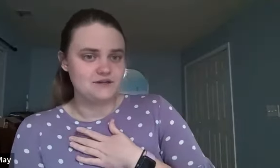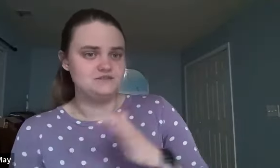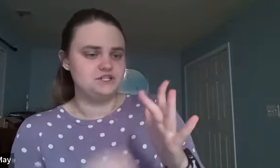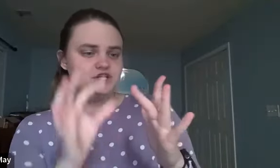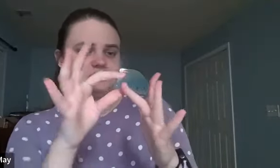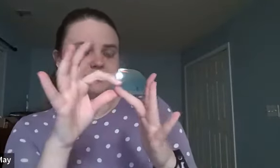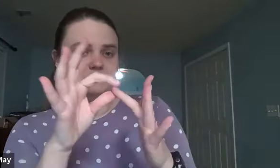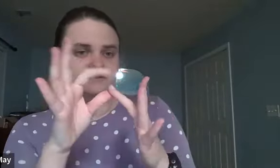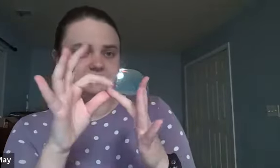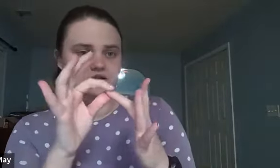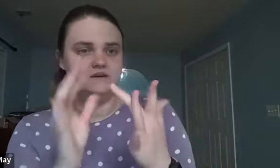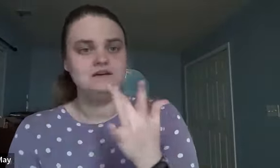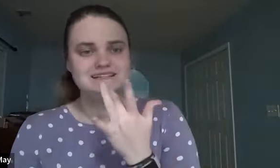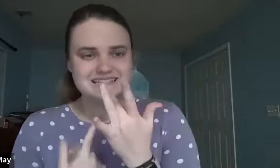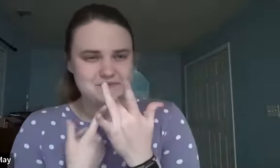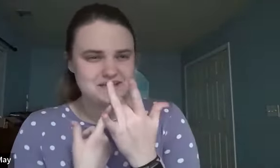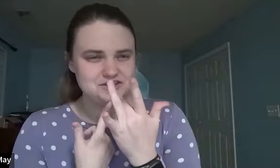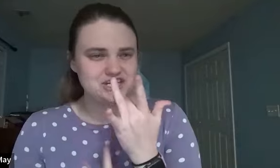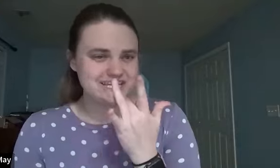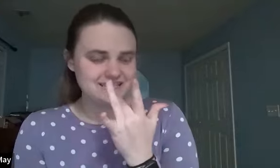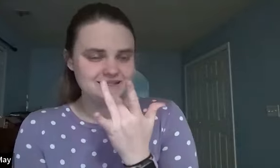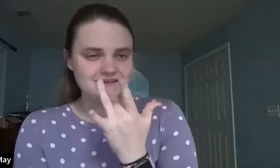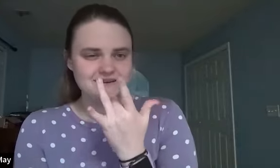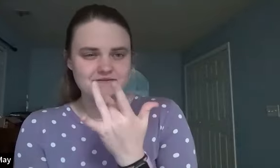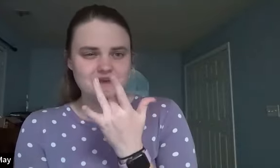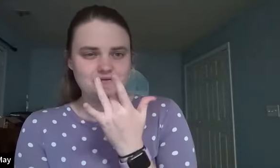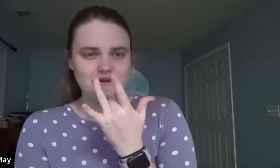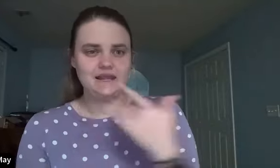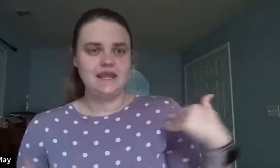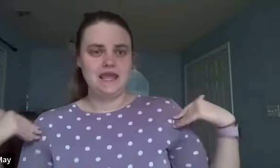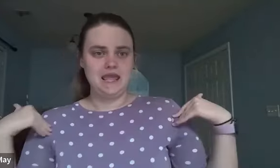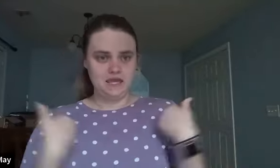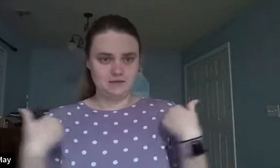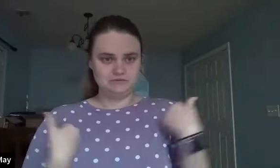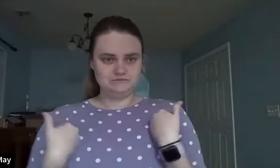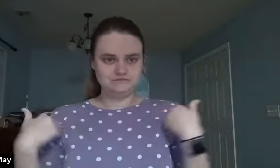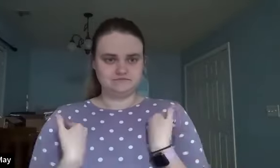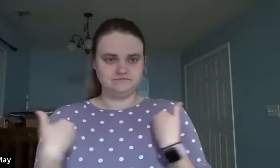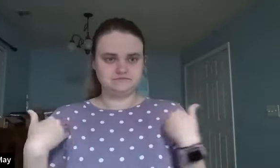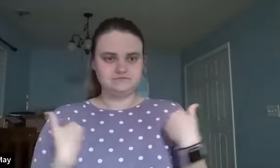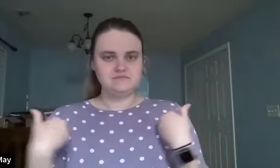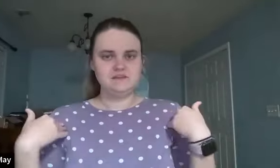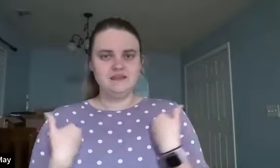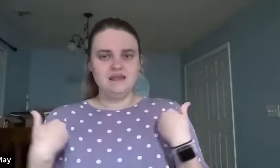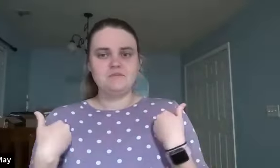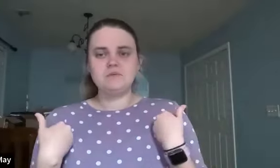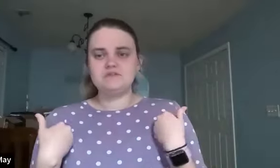favorite, which is going to be your middle finger, tapping your chin, favorite animal. And remember,